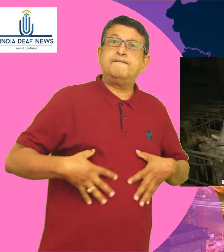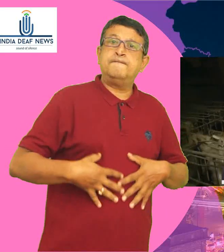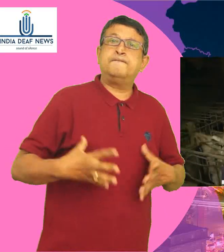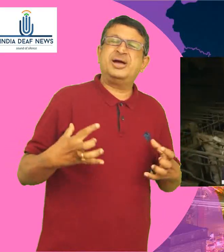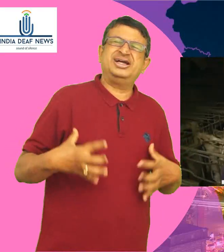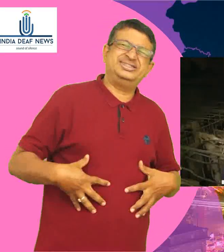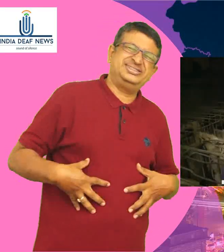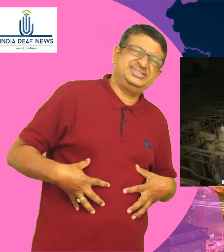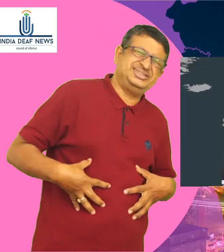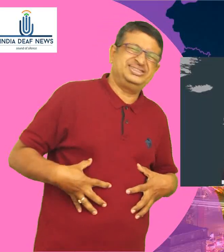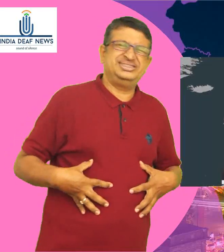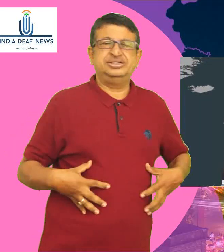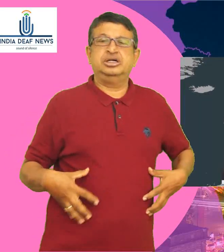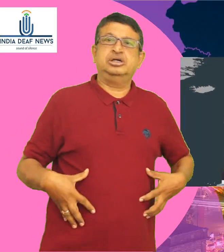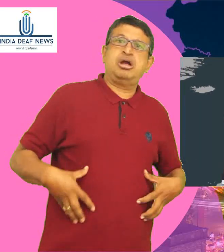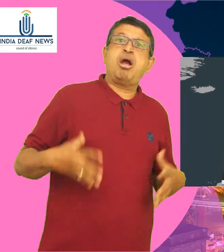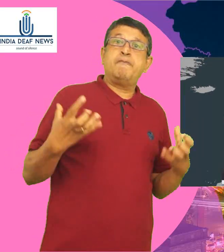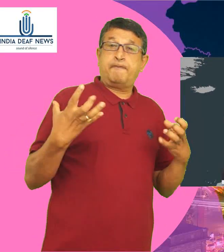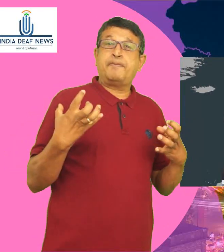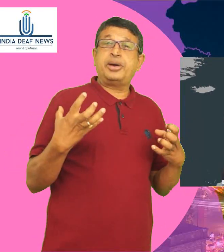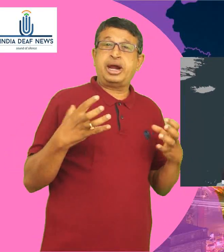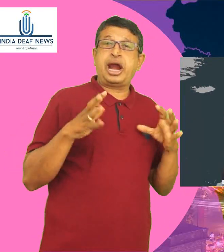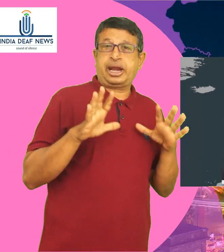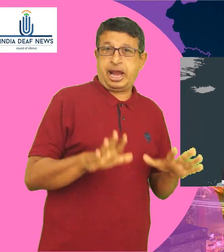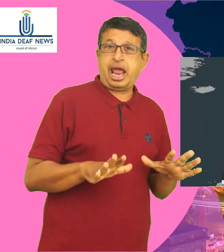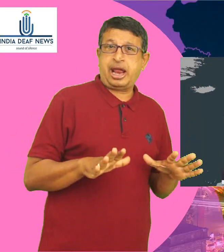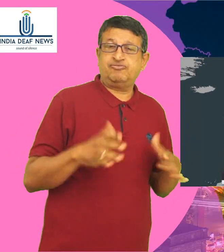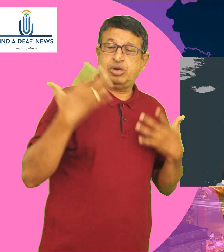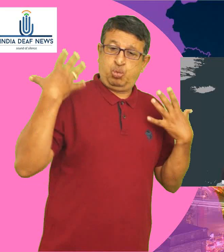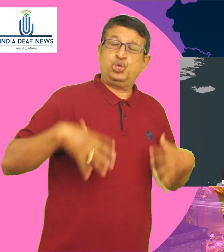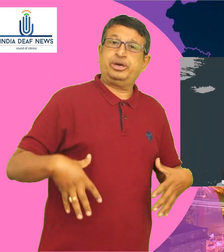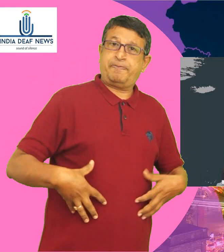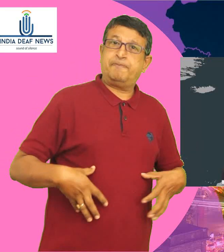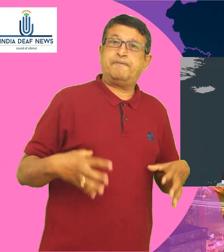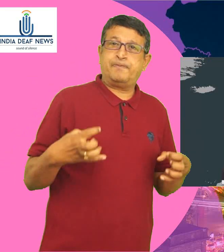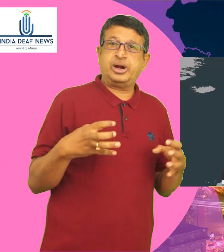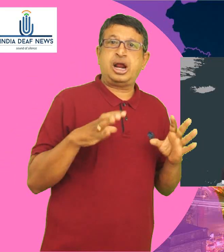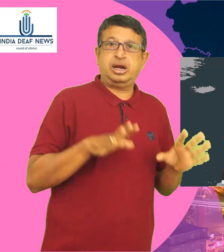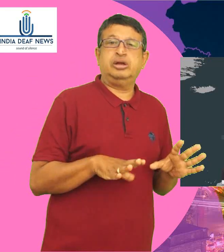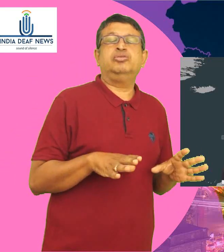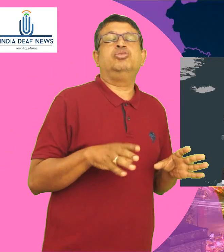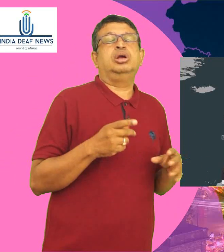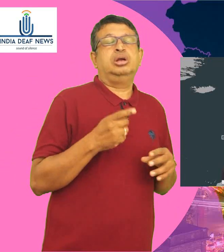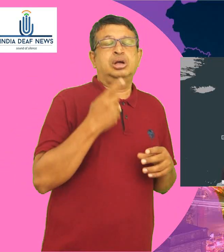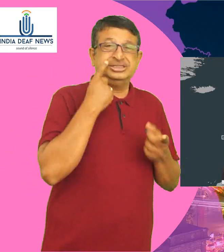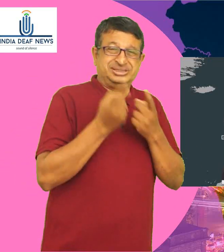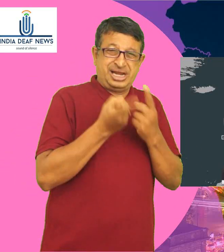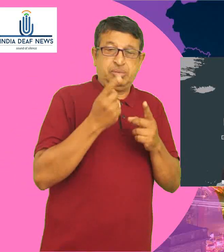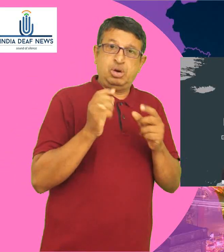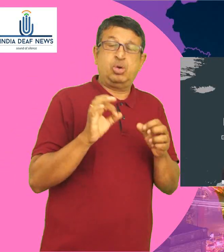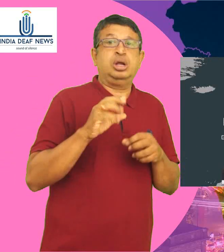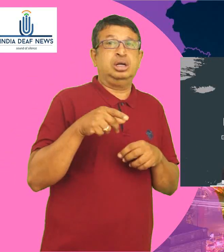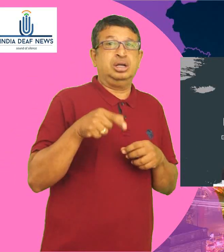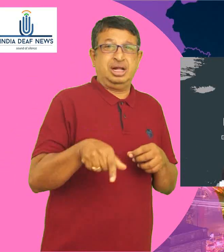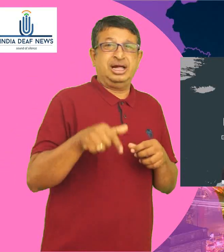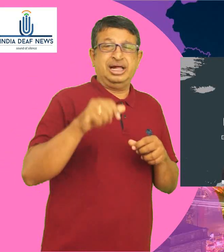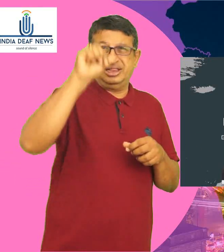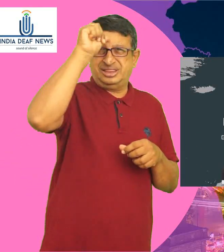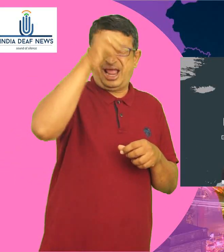countries. The Netherlands, Germany, France, Belgium, the United Kingdom, Denmark,